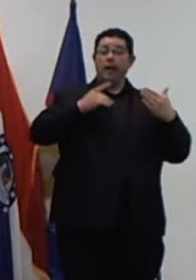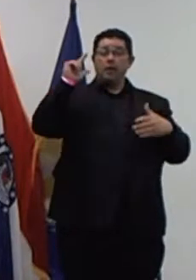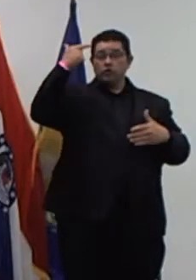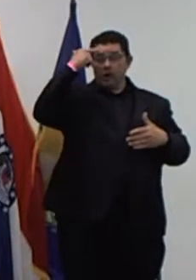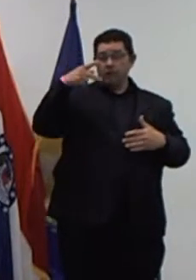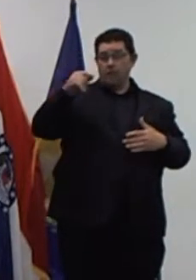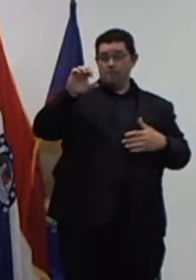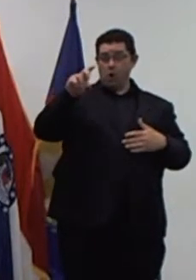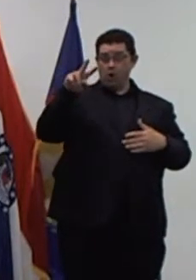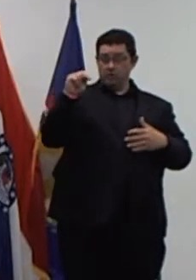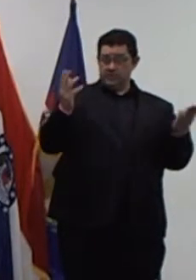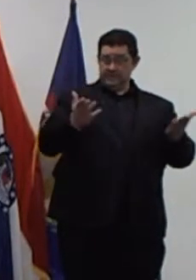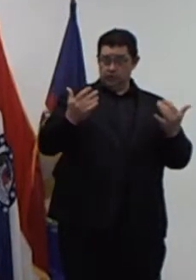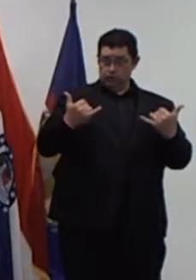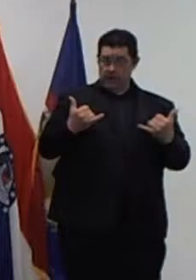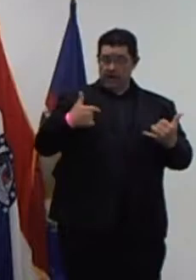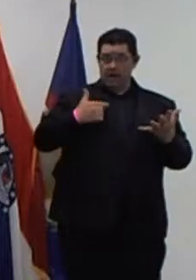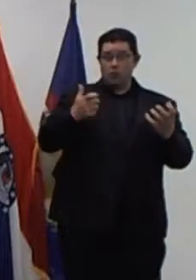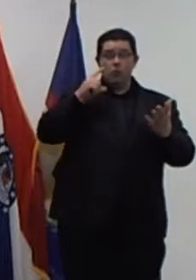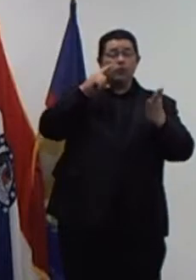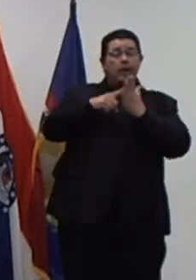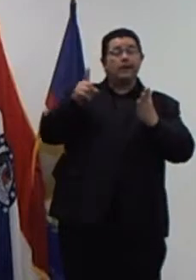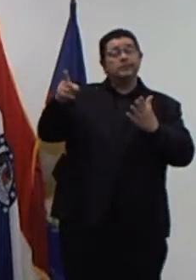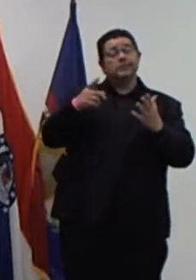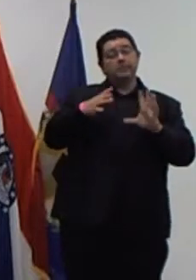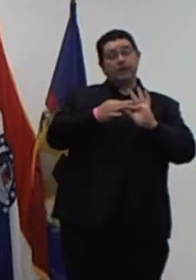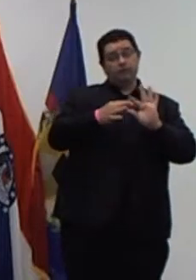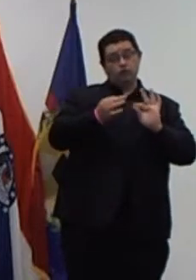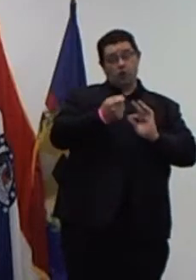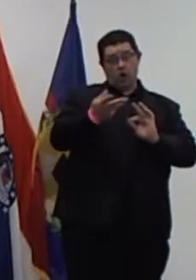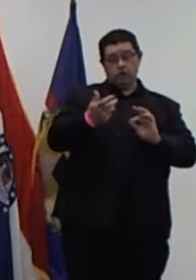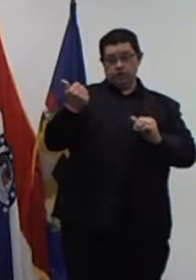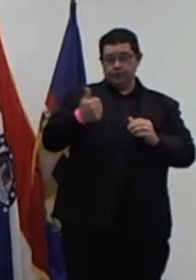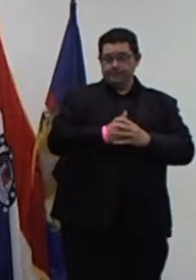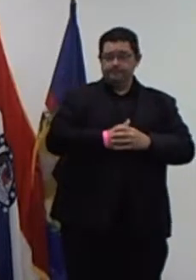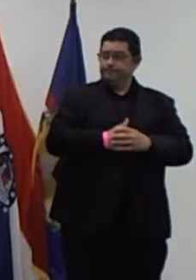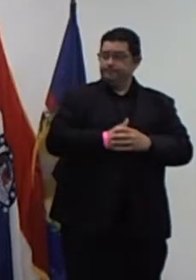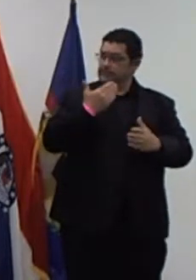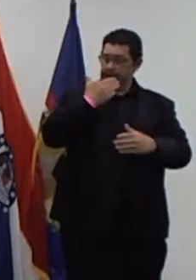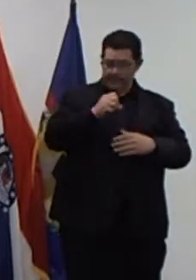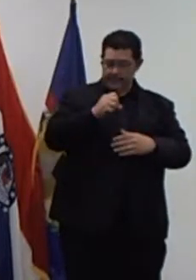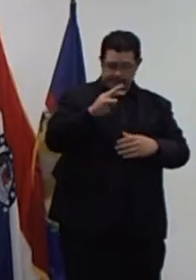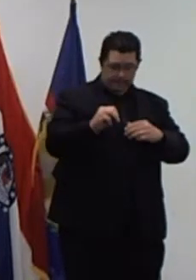to recognize him if he wants to make a few remarks. Governor.